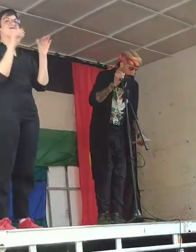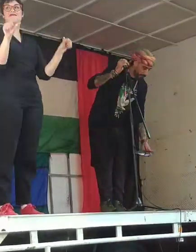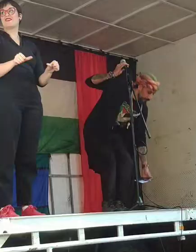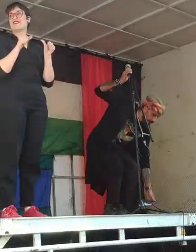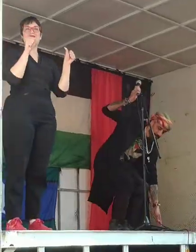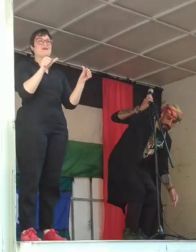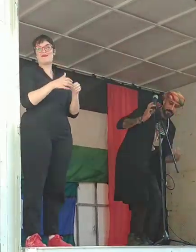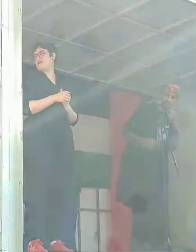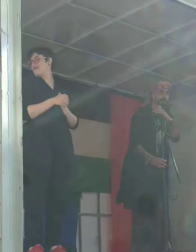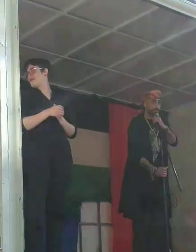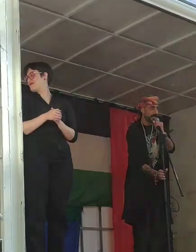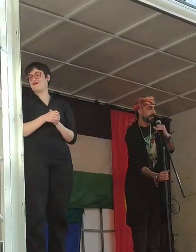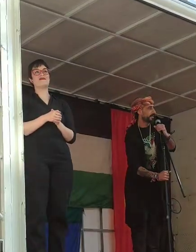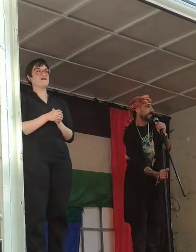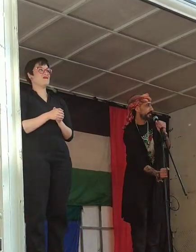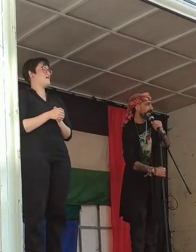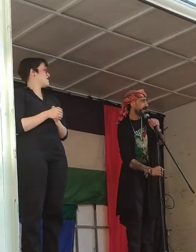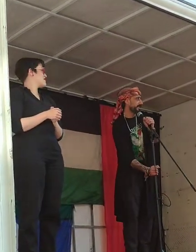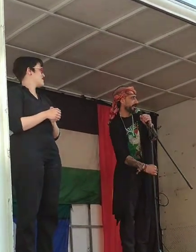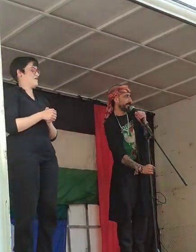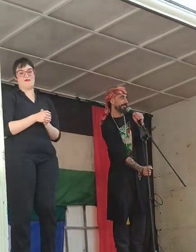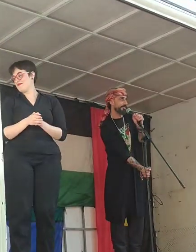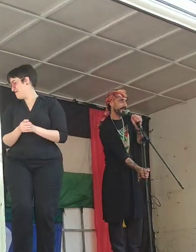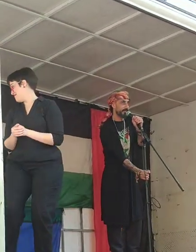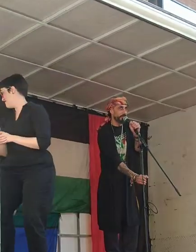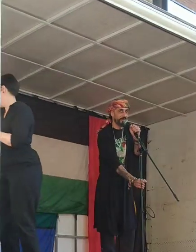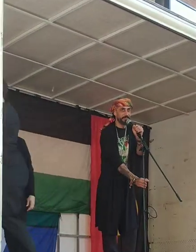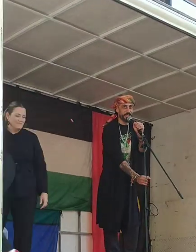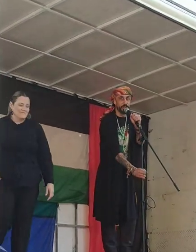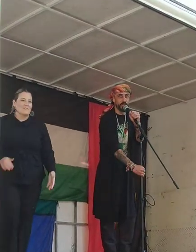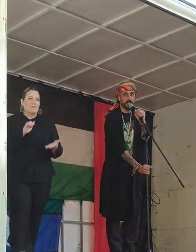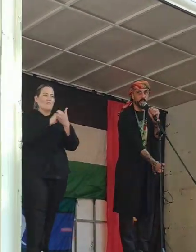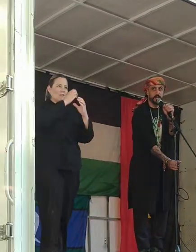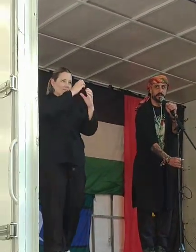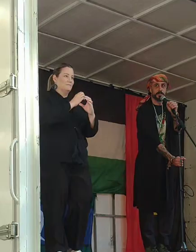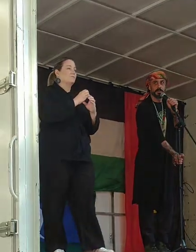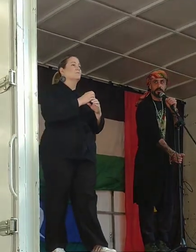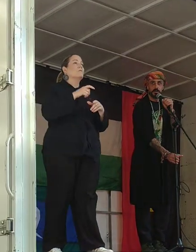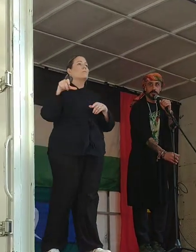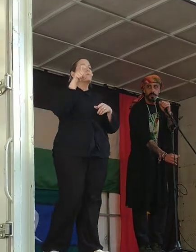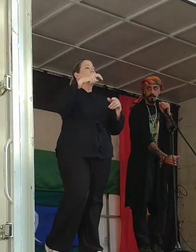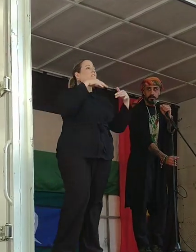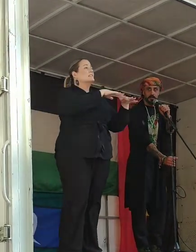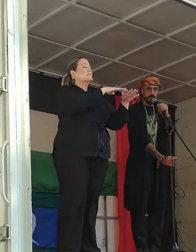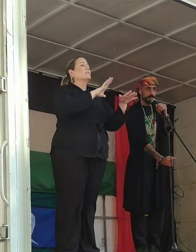All right. Let me get this to my heart a little bit. From the river to the sea.